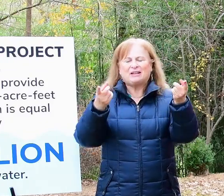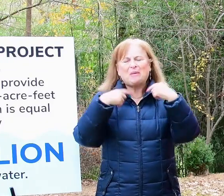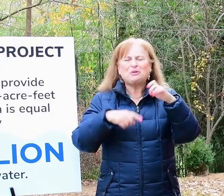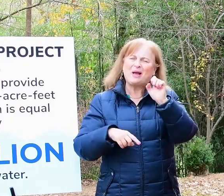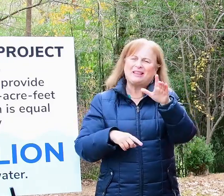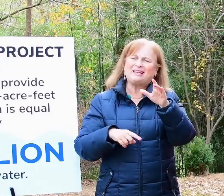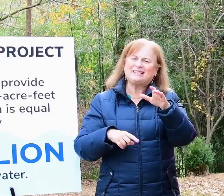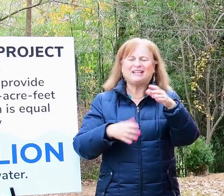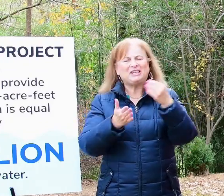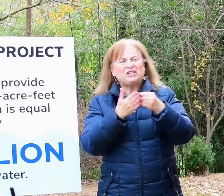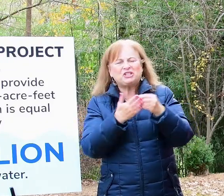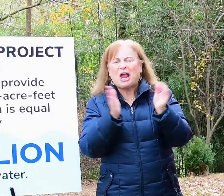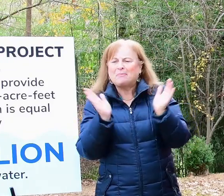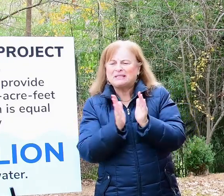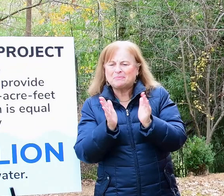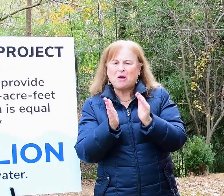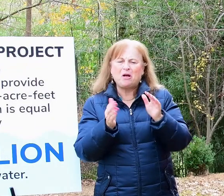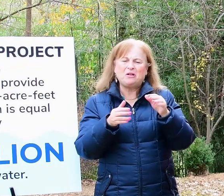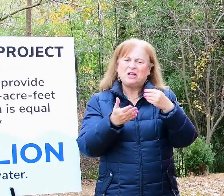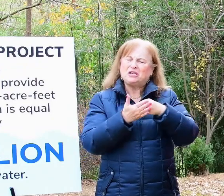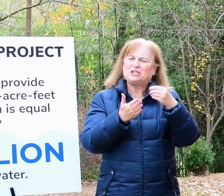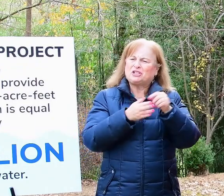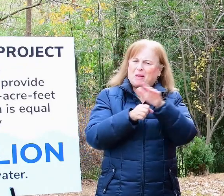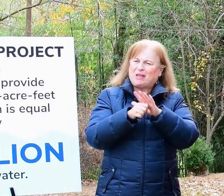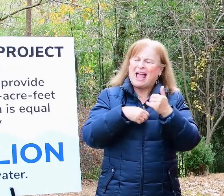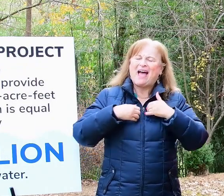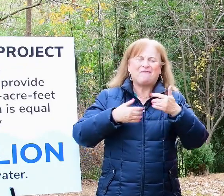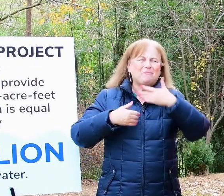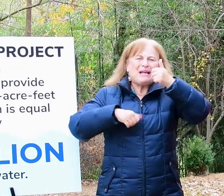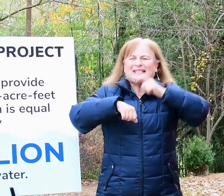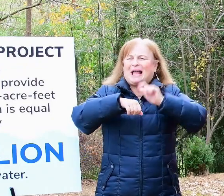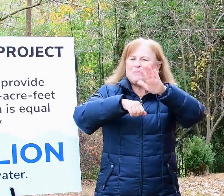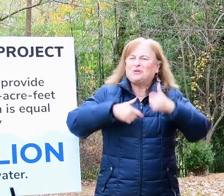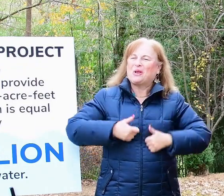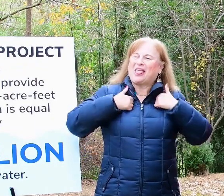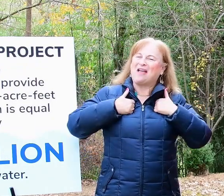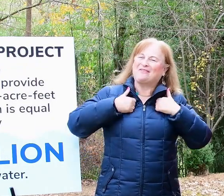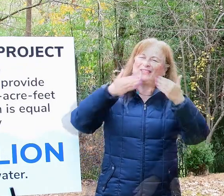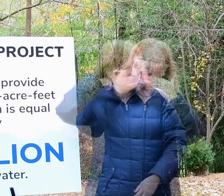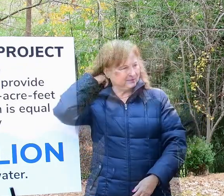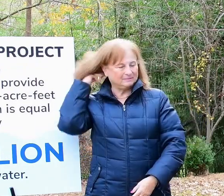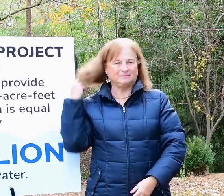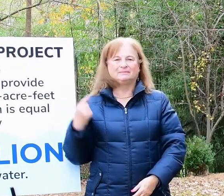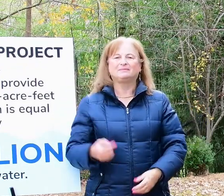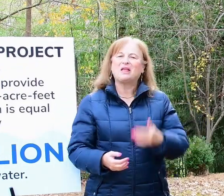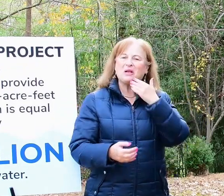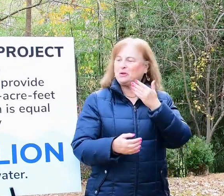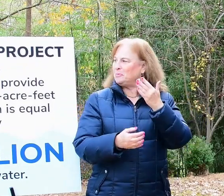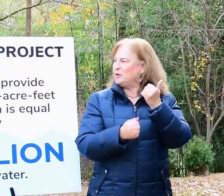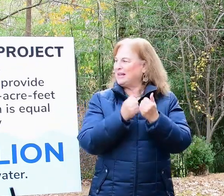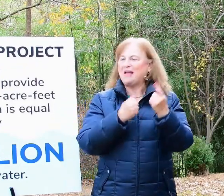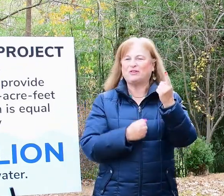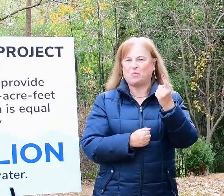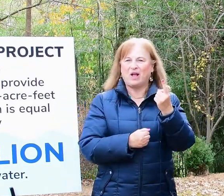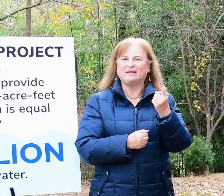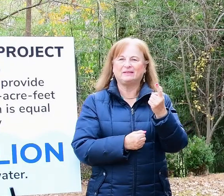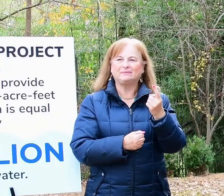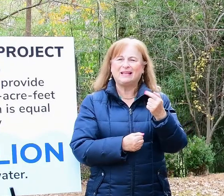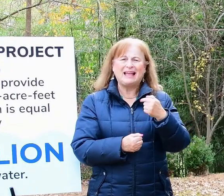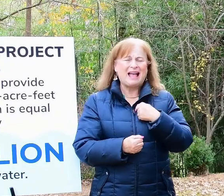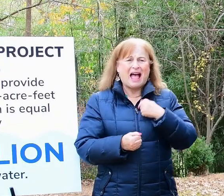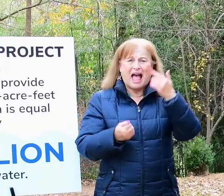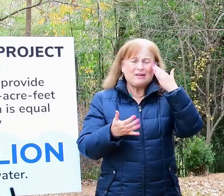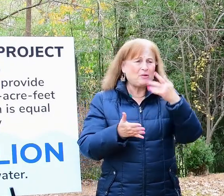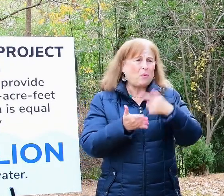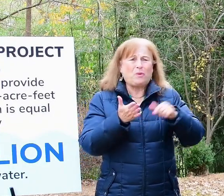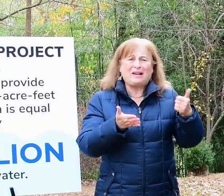City, shop small, shop local, and have the time of your life. Thank you. Well, good morning, everyone. I